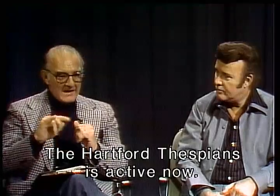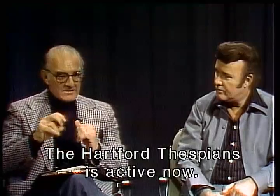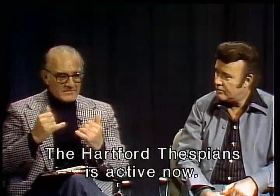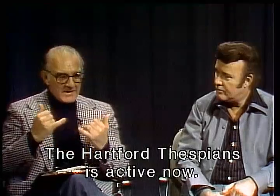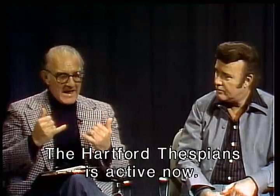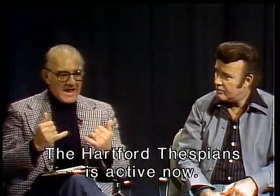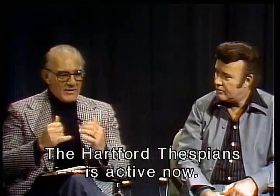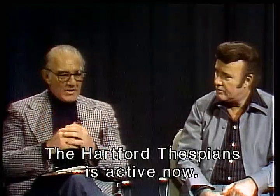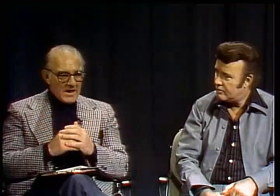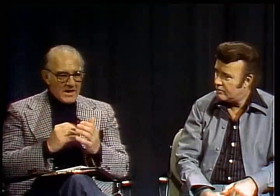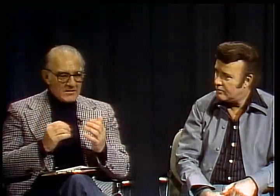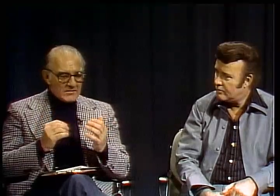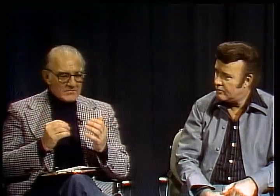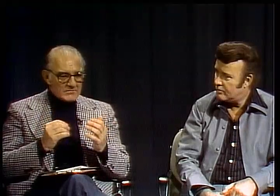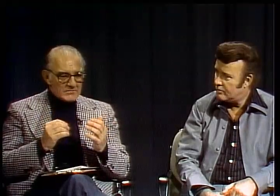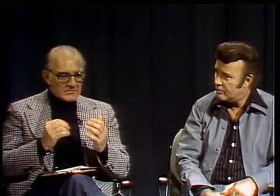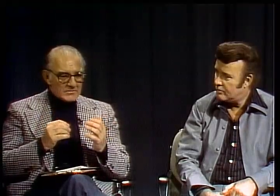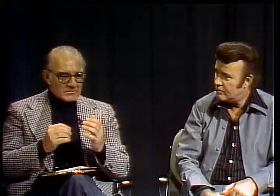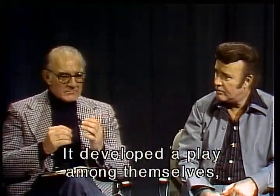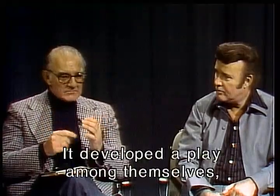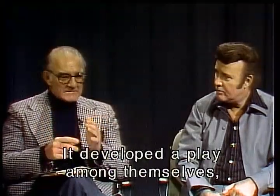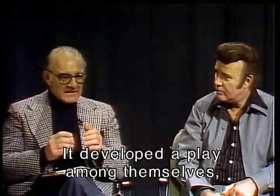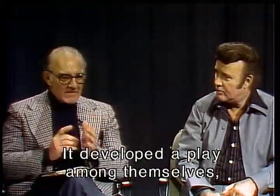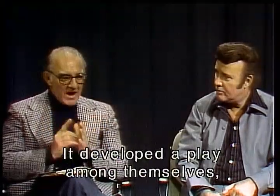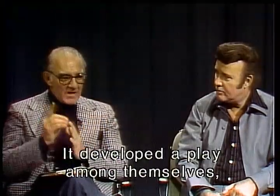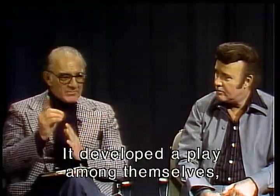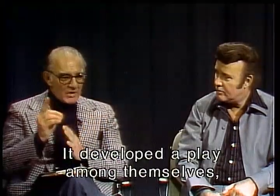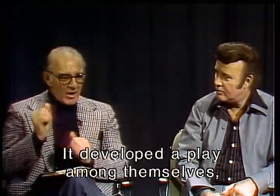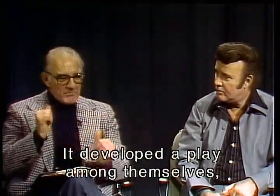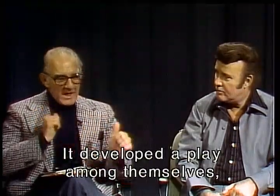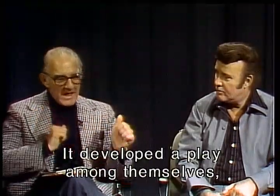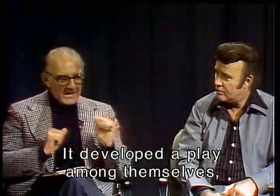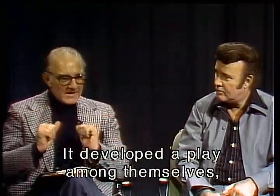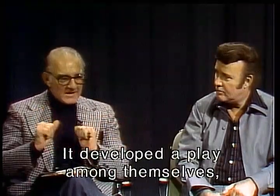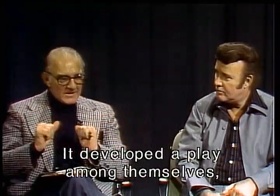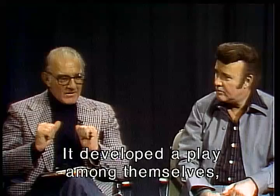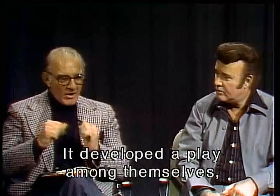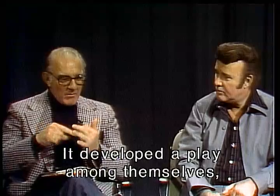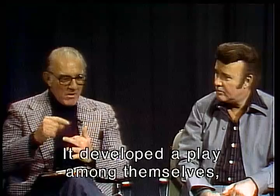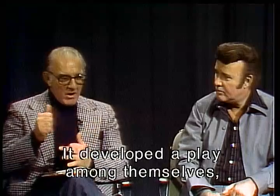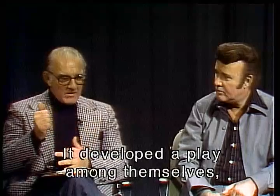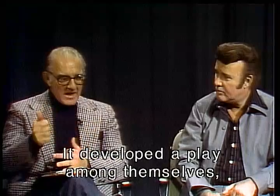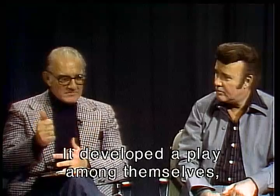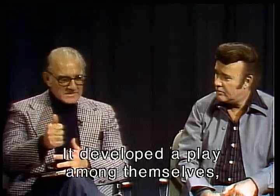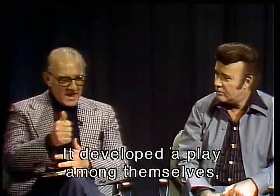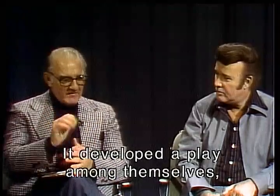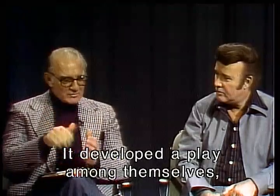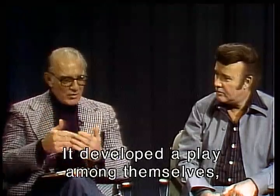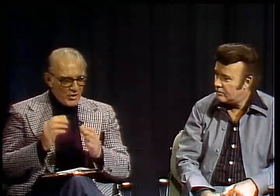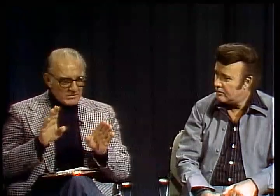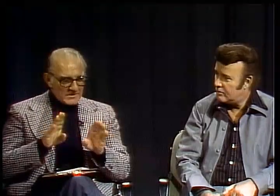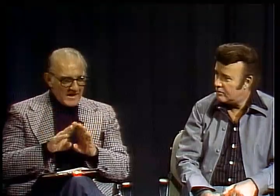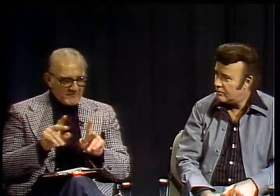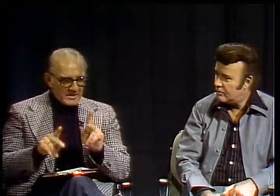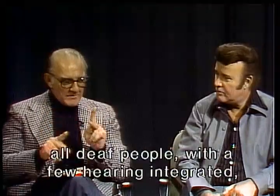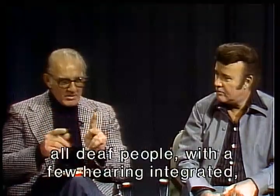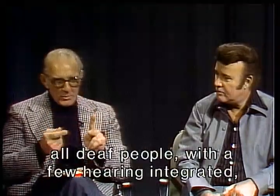active now and developed a play among themselves, all deaf people with a